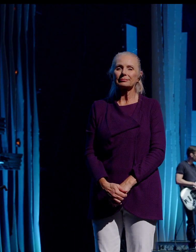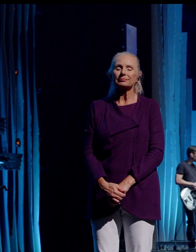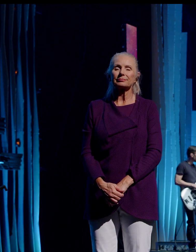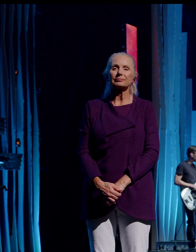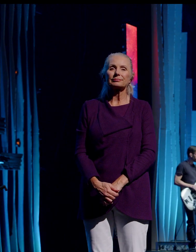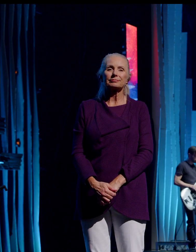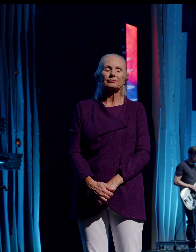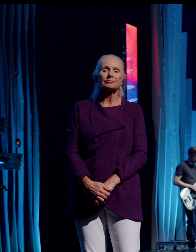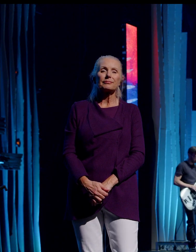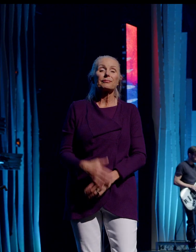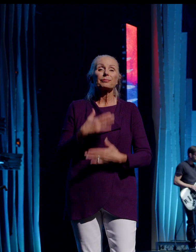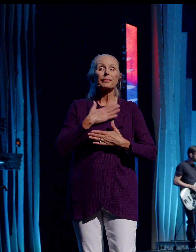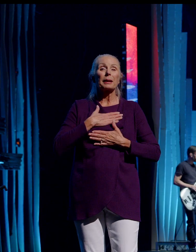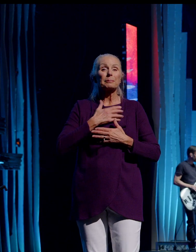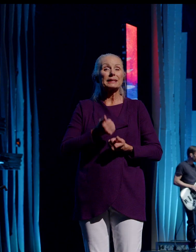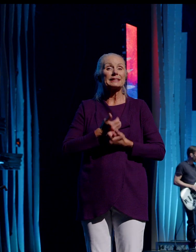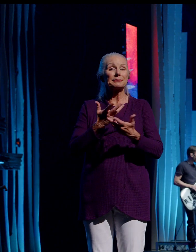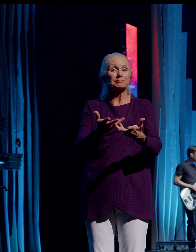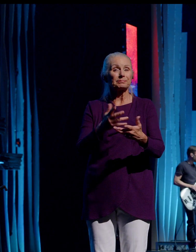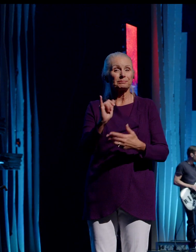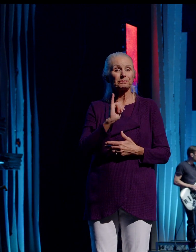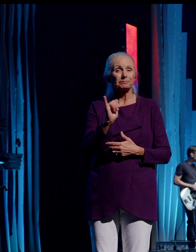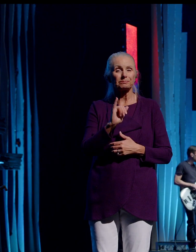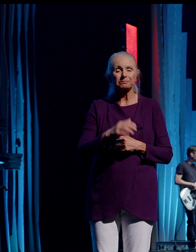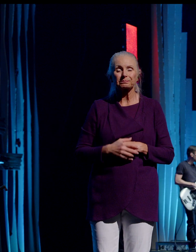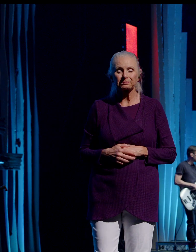Church, will you sing this out with me?